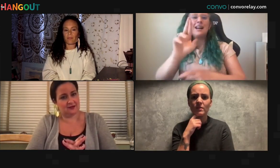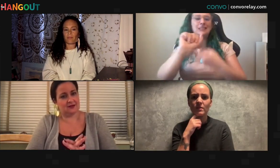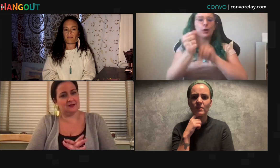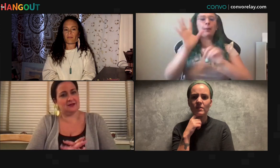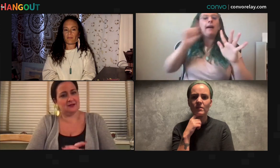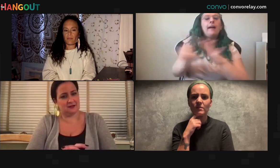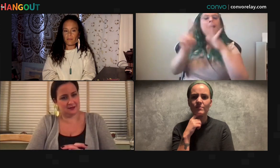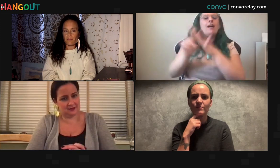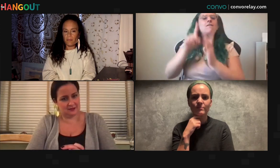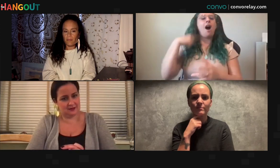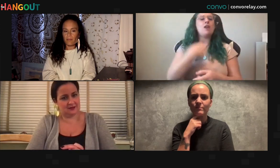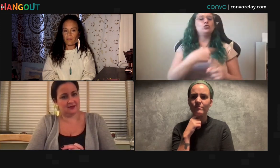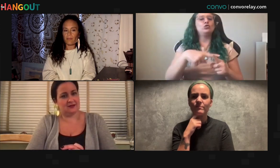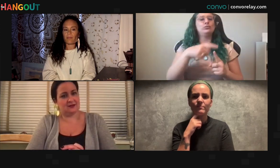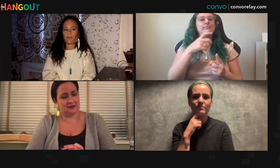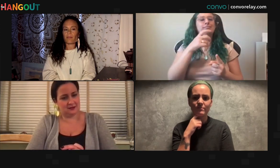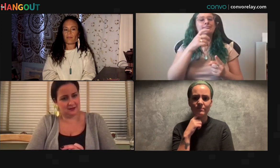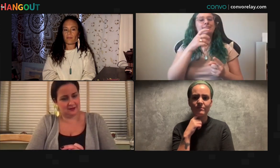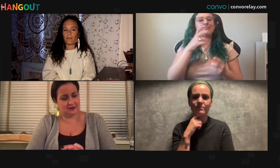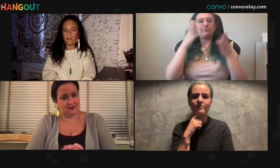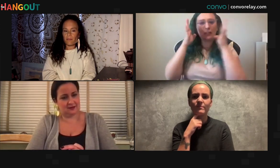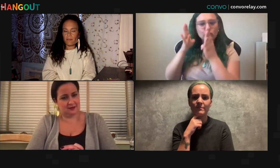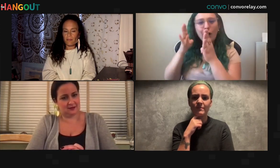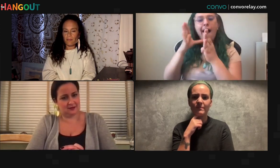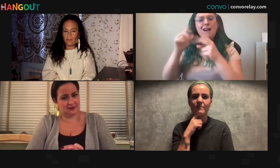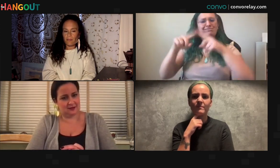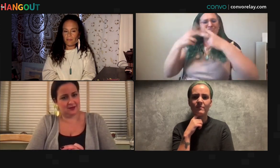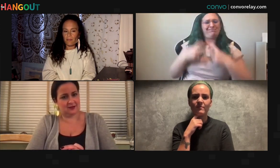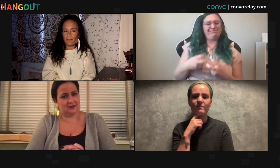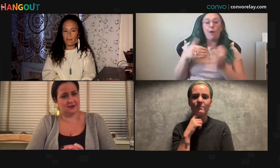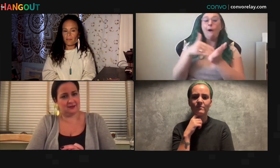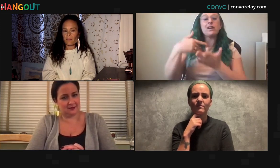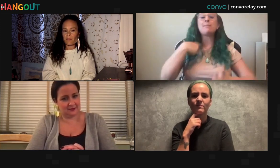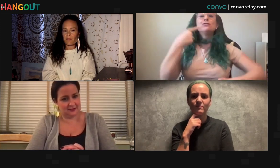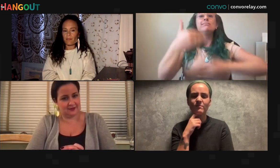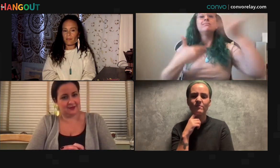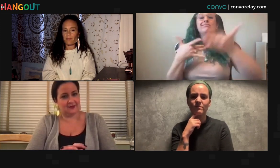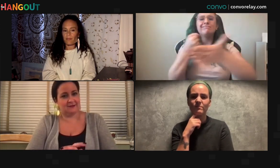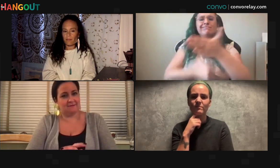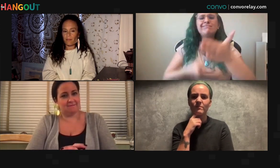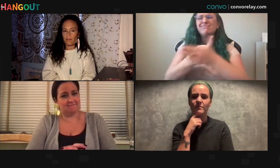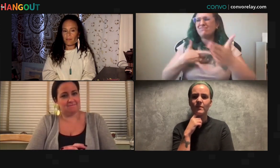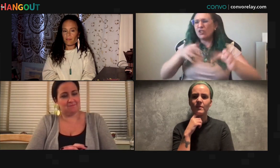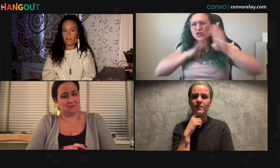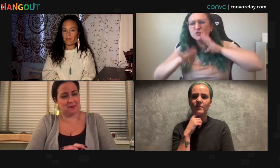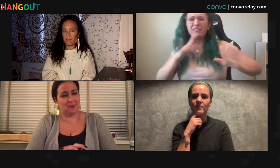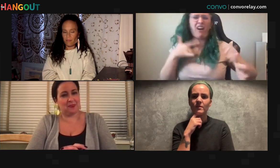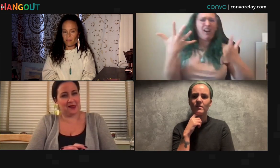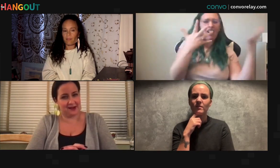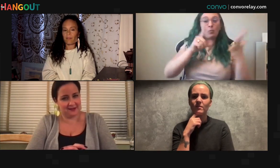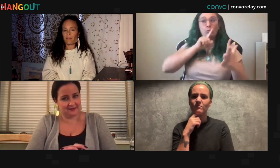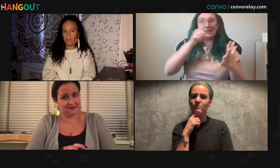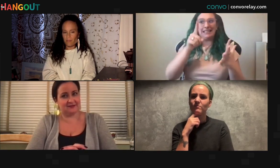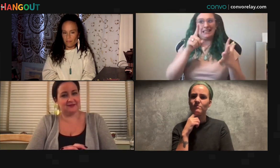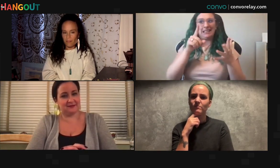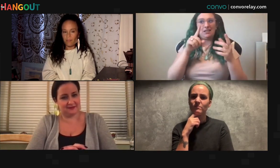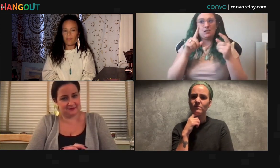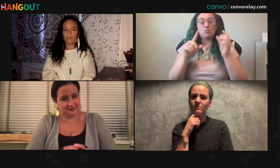without even recognizing it. But in your job or any situation you're in, patterns will happen and often we'll overlook them. But if